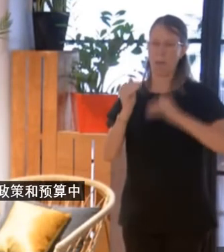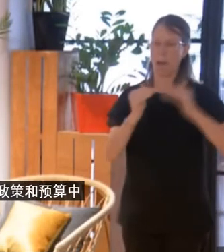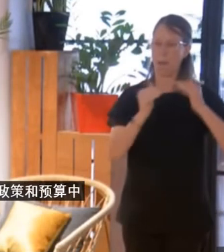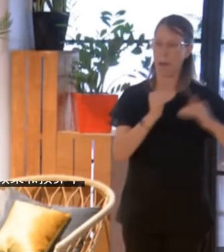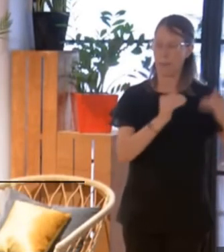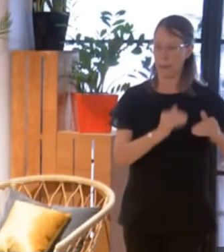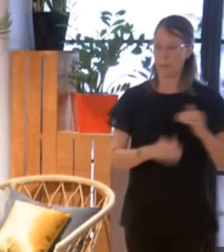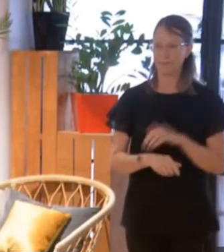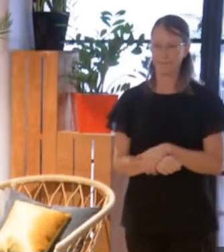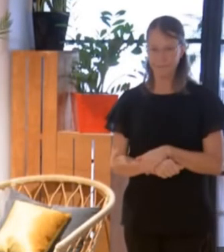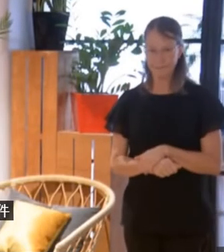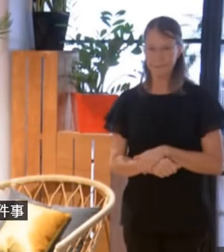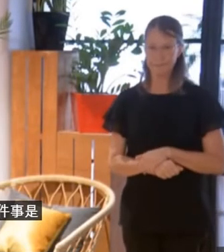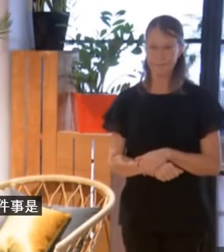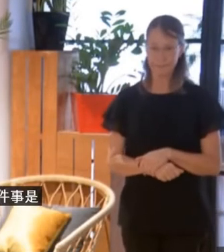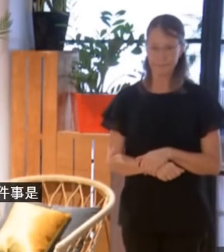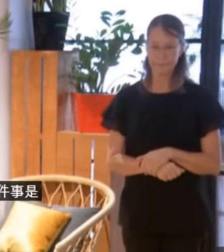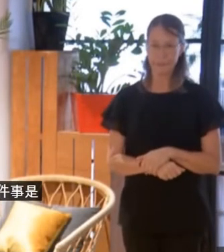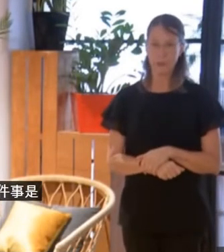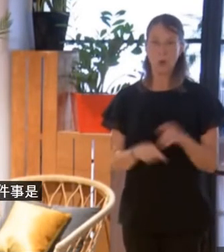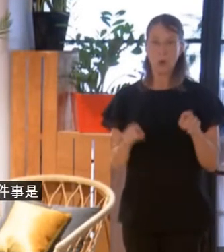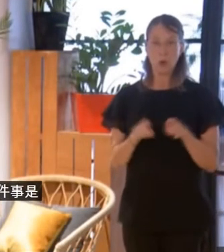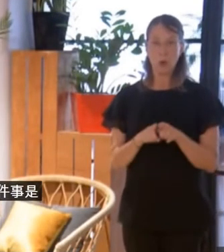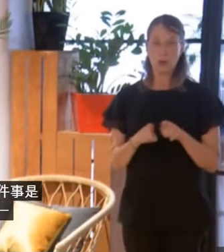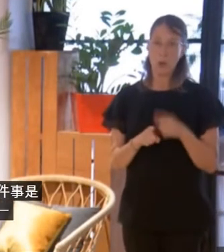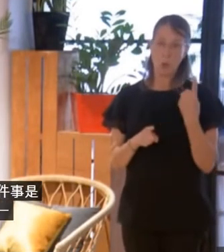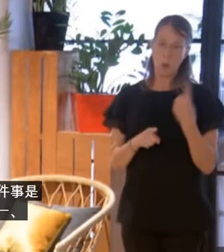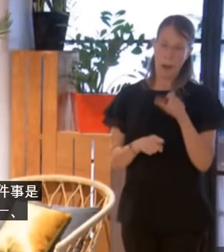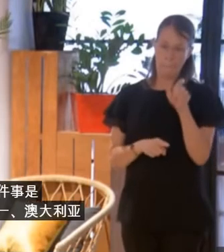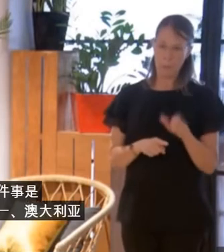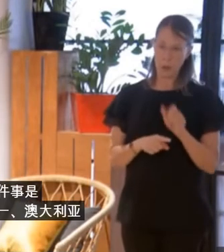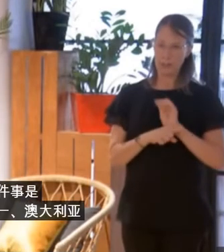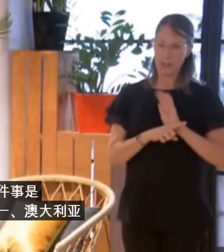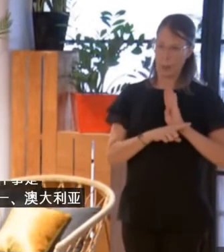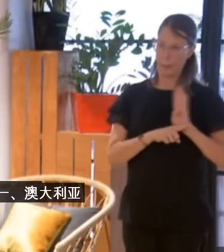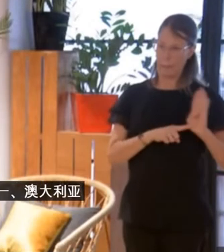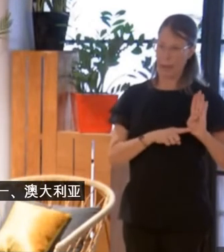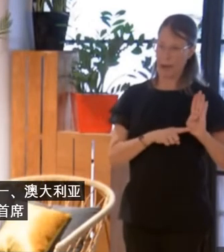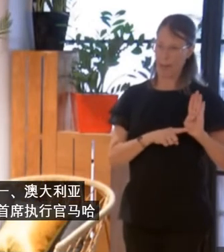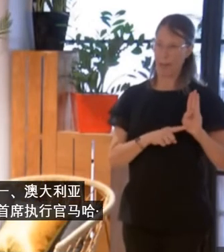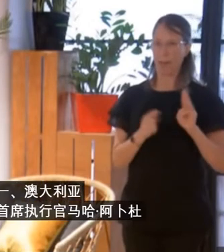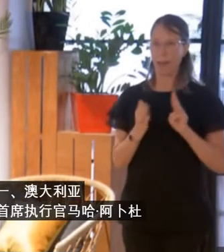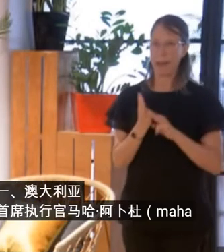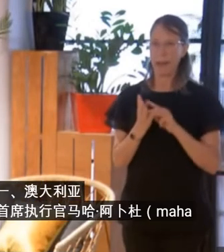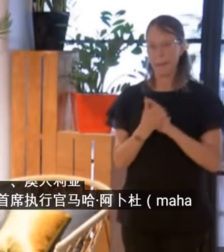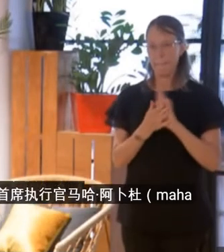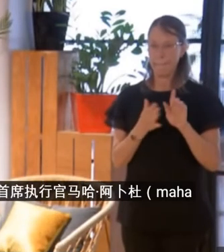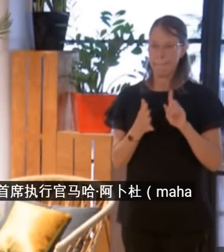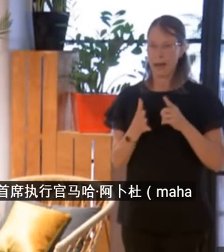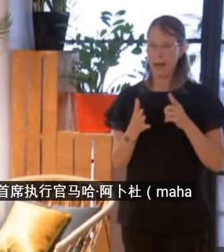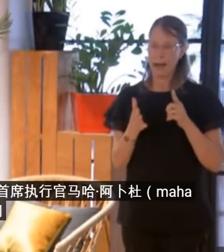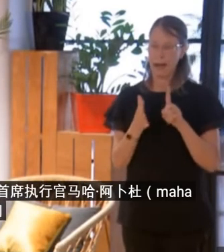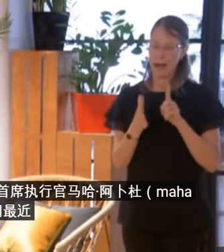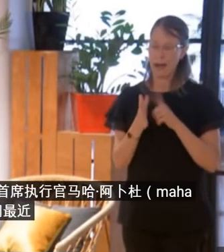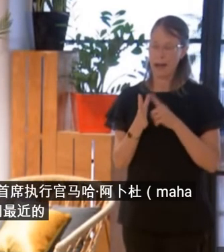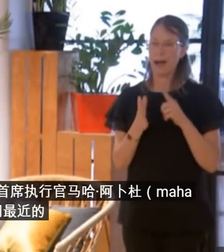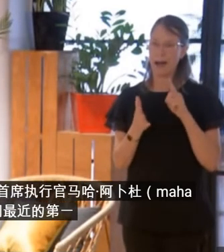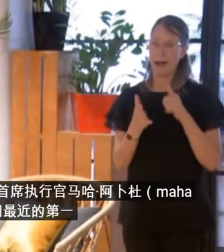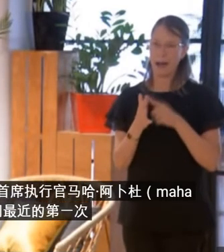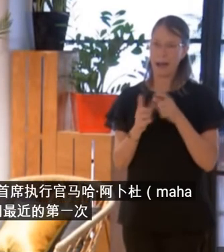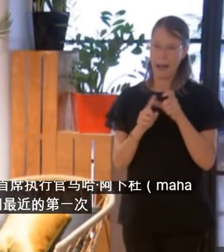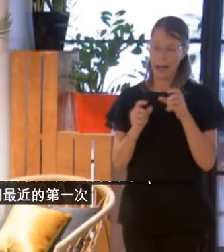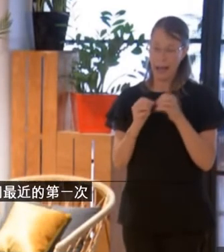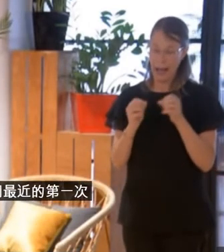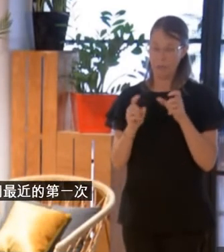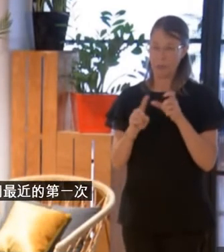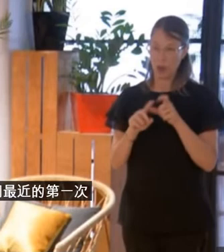come. The last thing I'd just like to say is that one of our panel members, Maha Abdo, who's the Chief Executive of Muslim Women Australia, pointed out